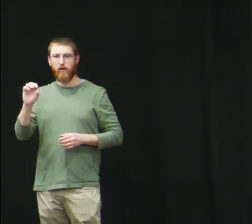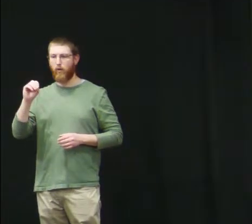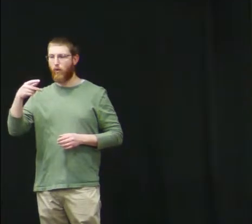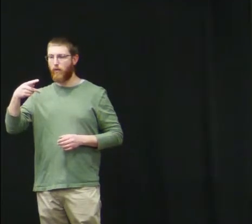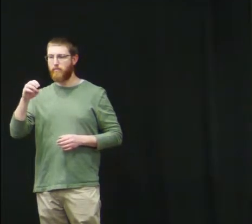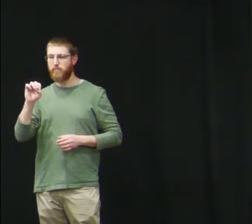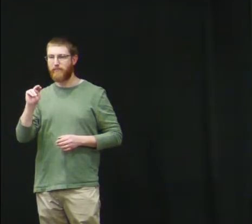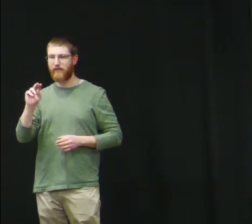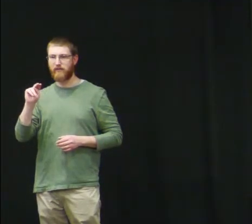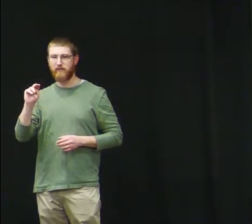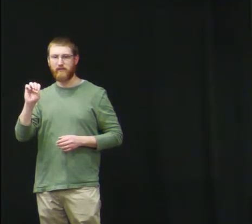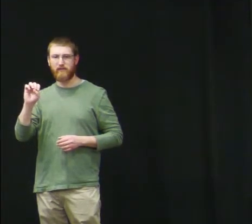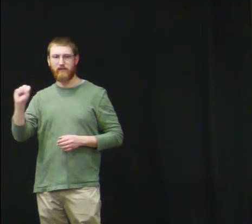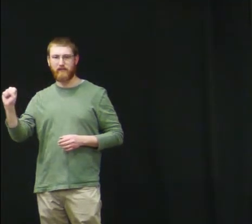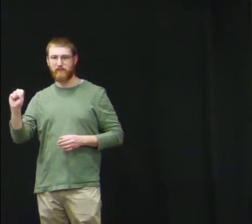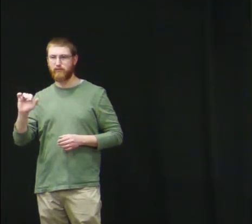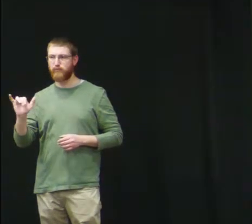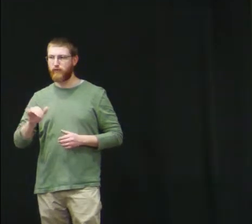to name one off?